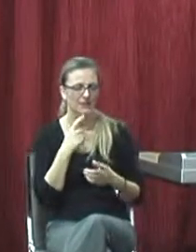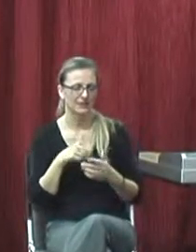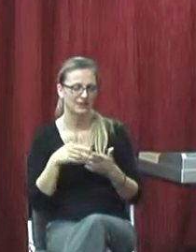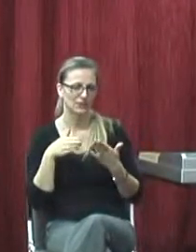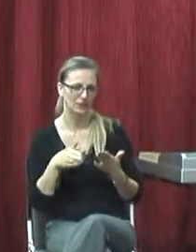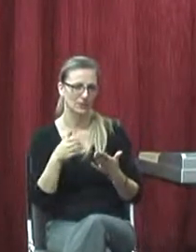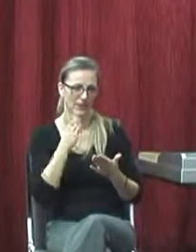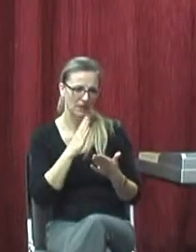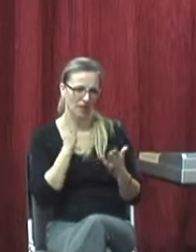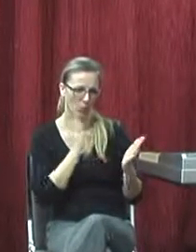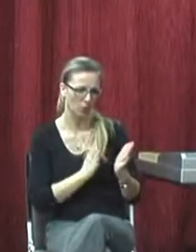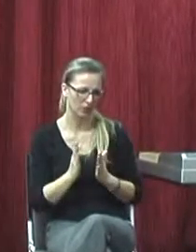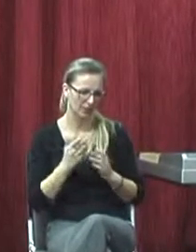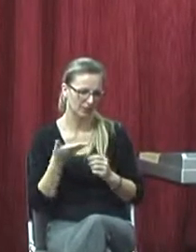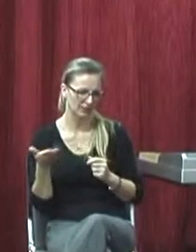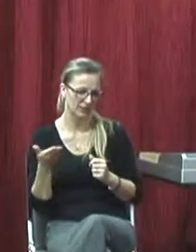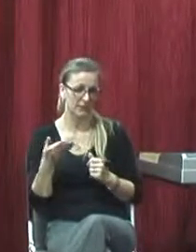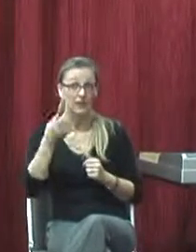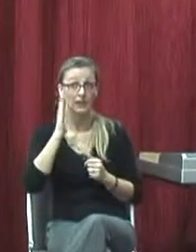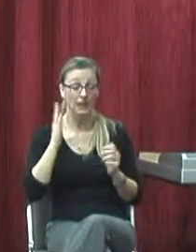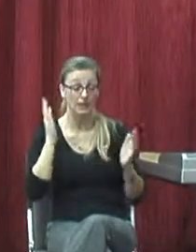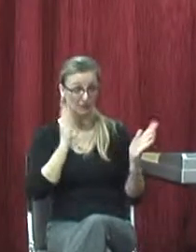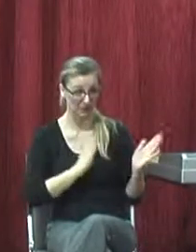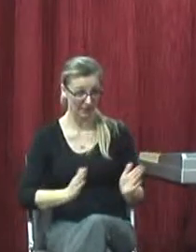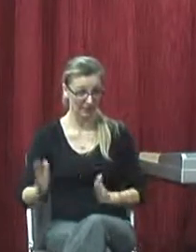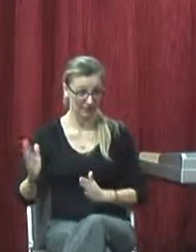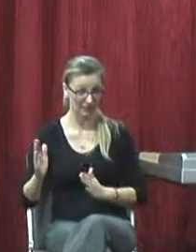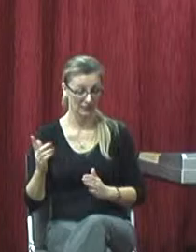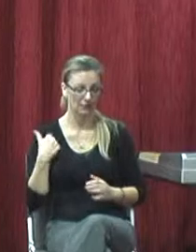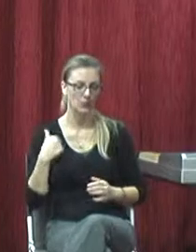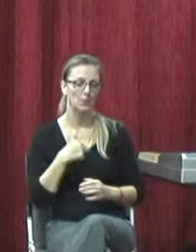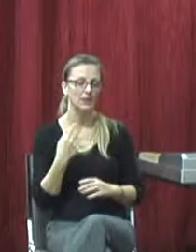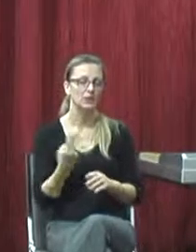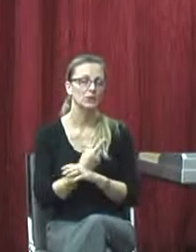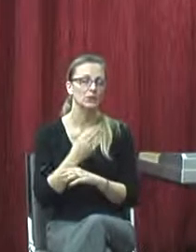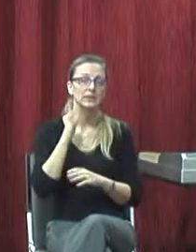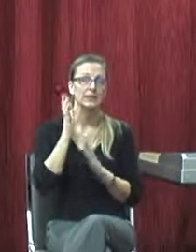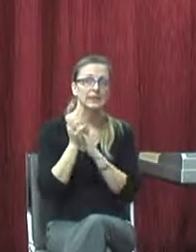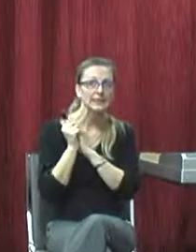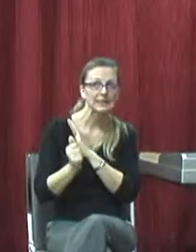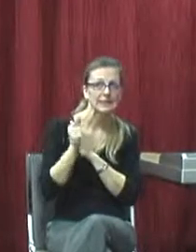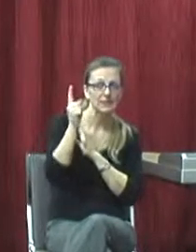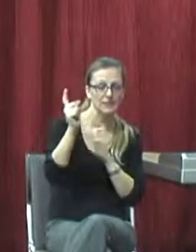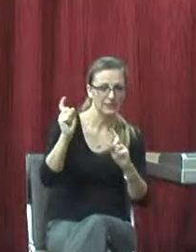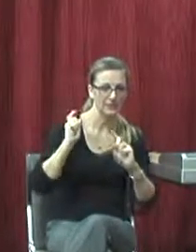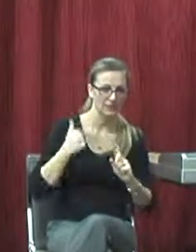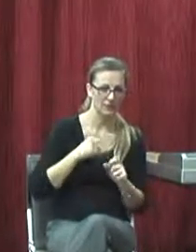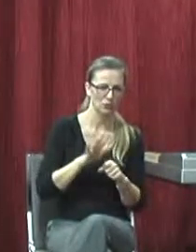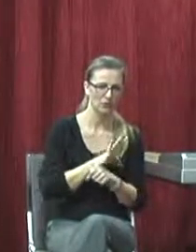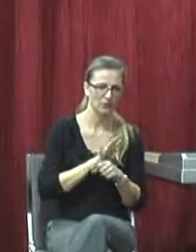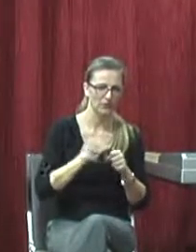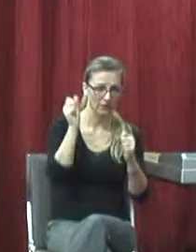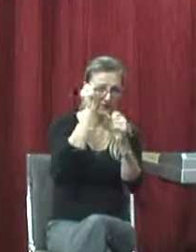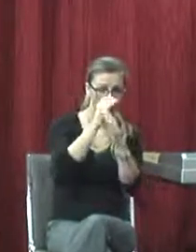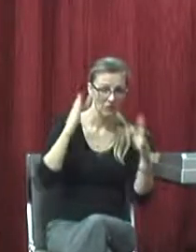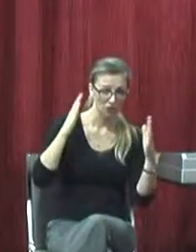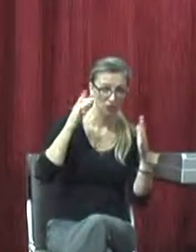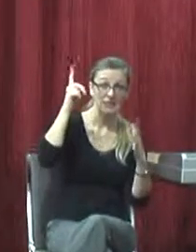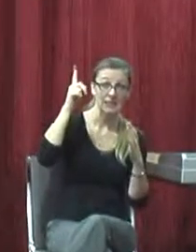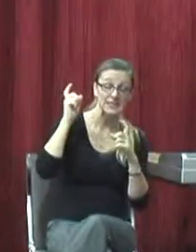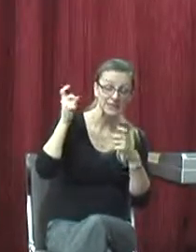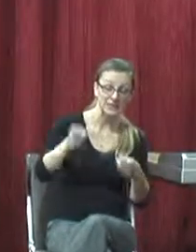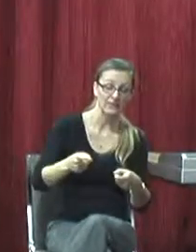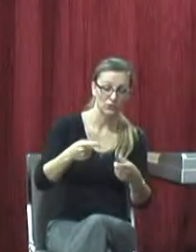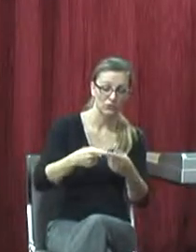way God organizes things. God's plan is that we're to use the gifting that he's given us to fulfill the vision that he